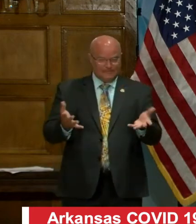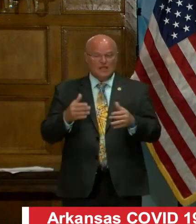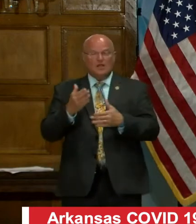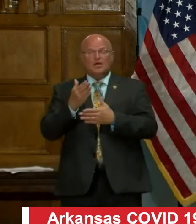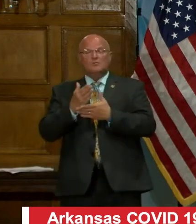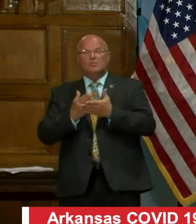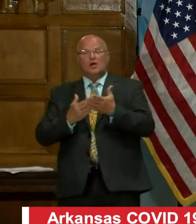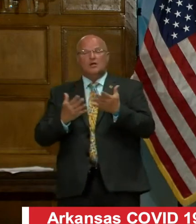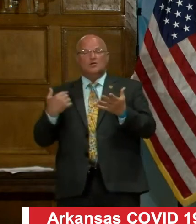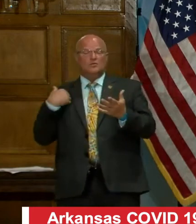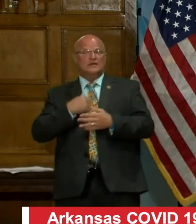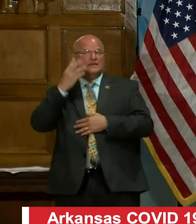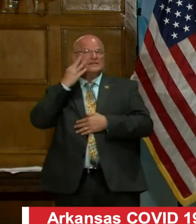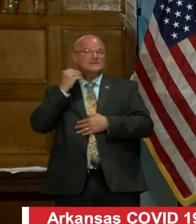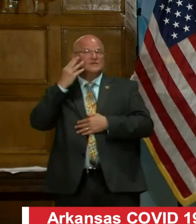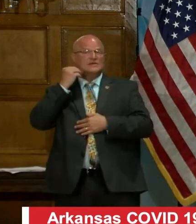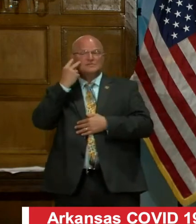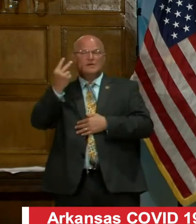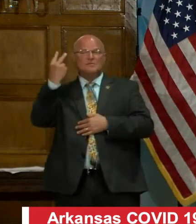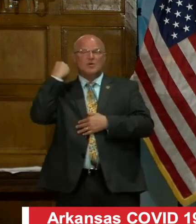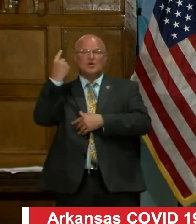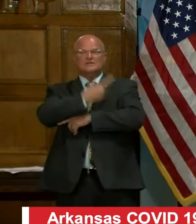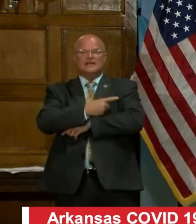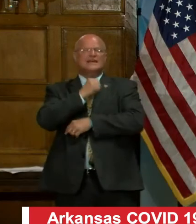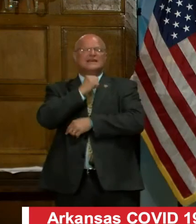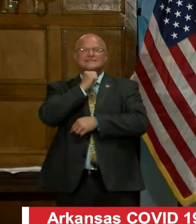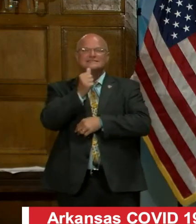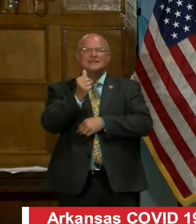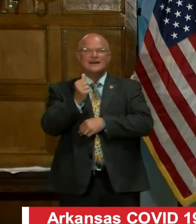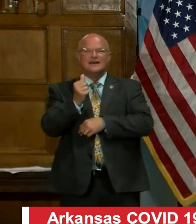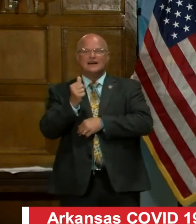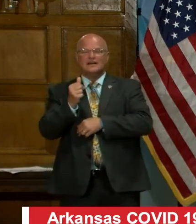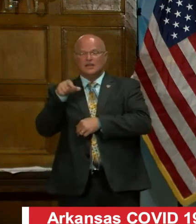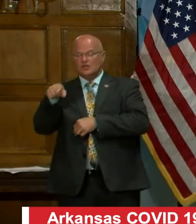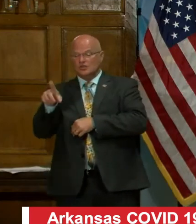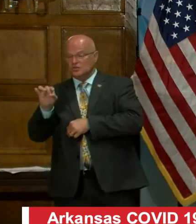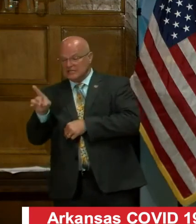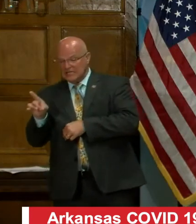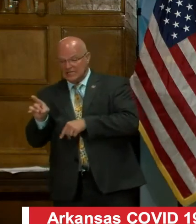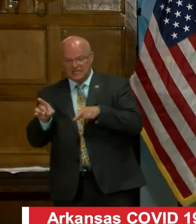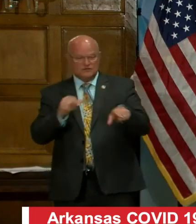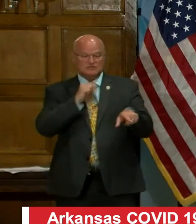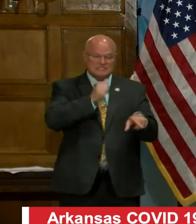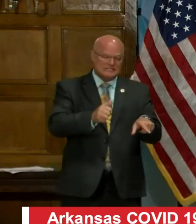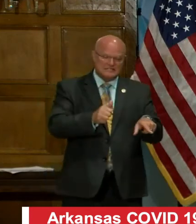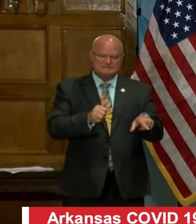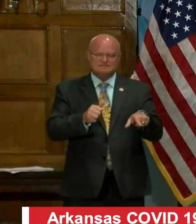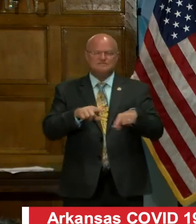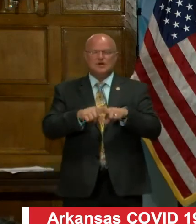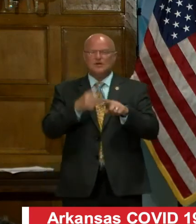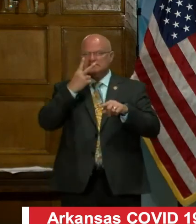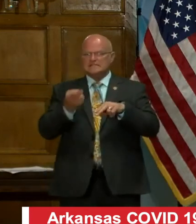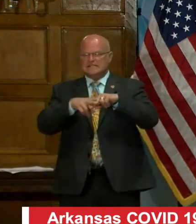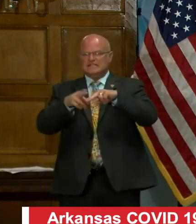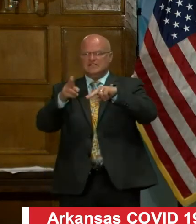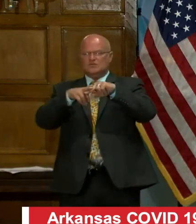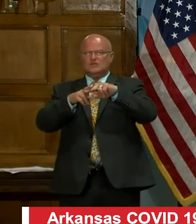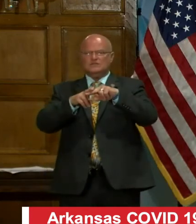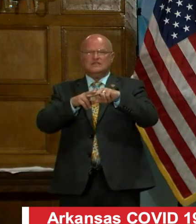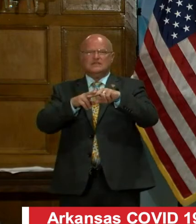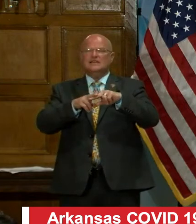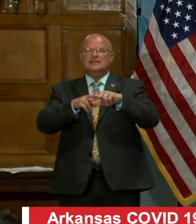Part of it is because we all experienced Memorial Day. It's not some that did and some that didn't, and we have seen a continuous increase, not a bump